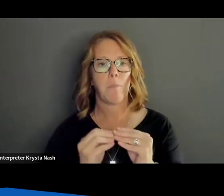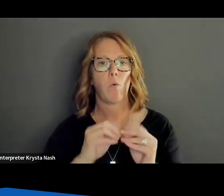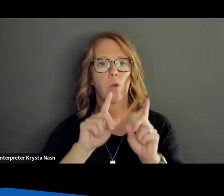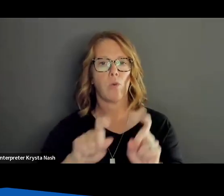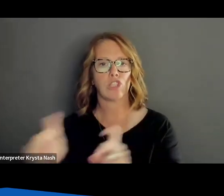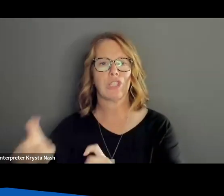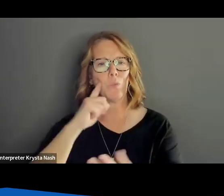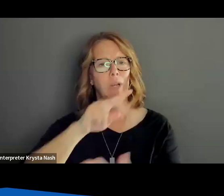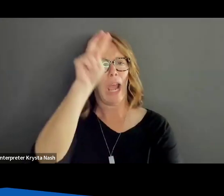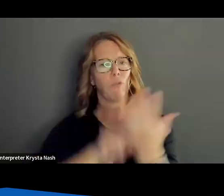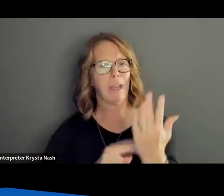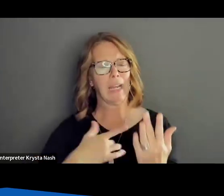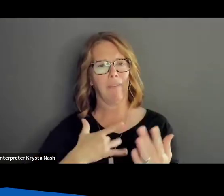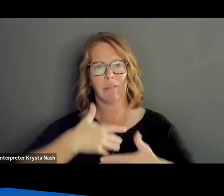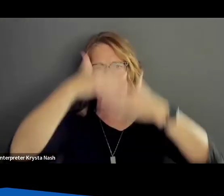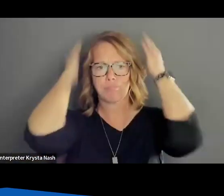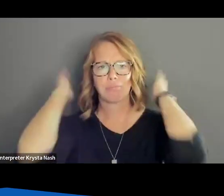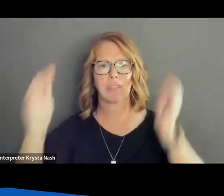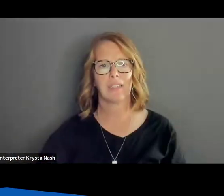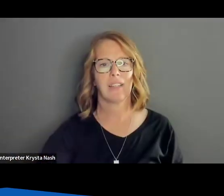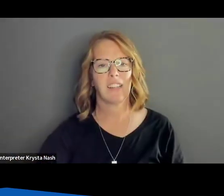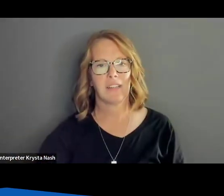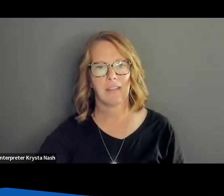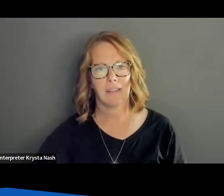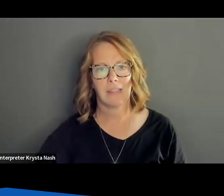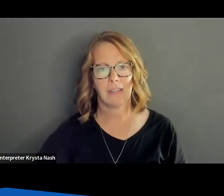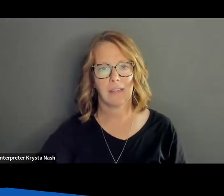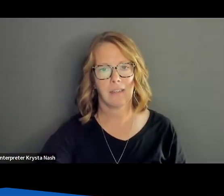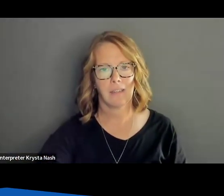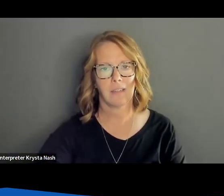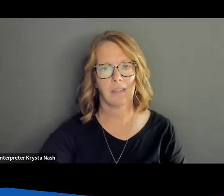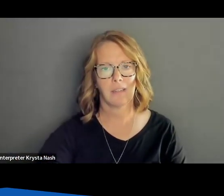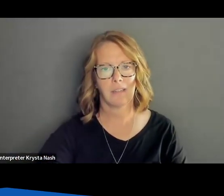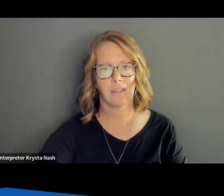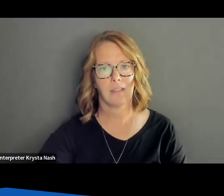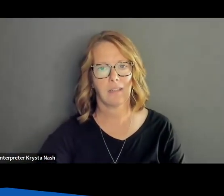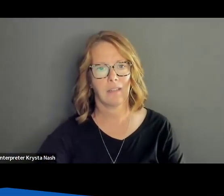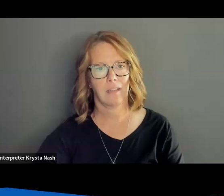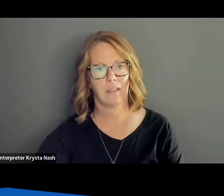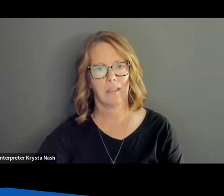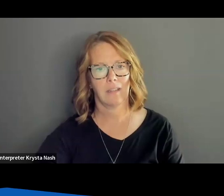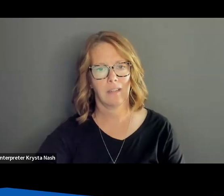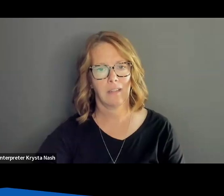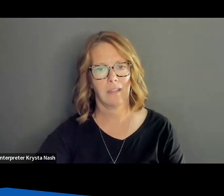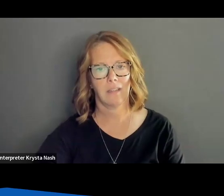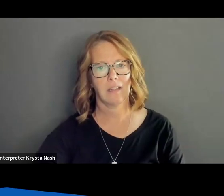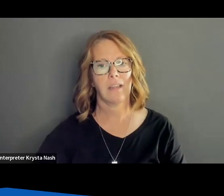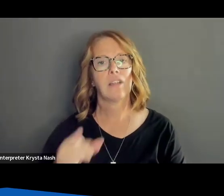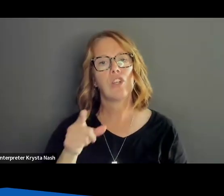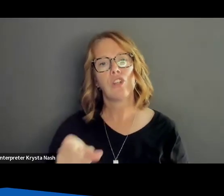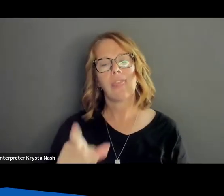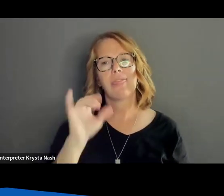I read this, it just kind of overpowered me. How do you explain to people what paralysis feels like? And that is